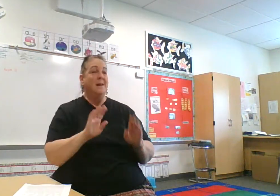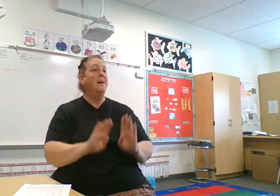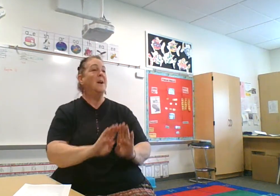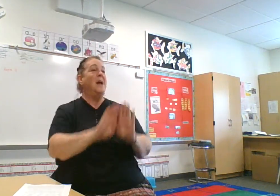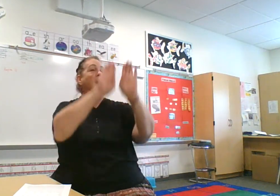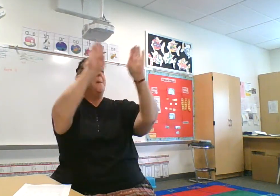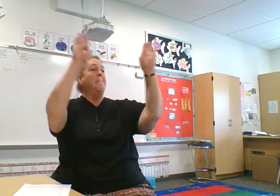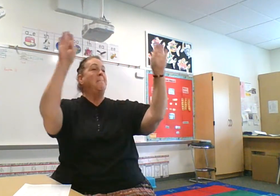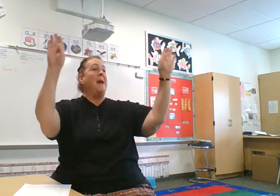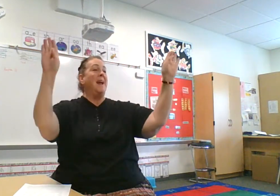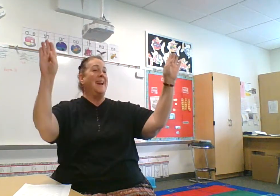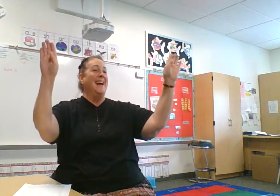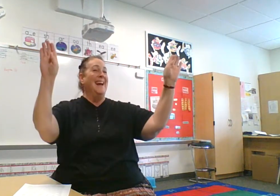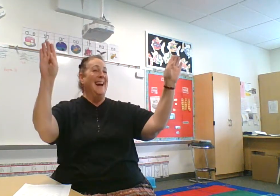Okay. Big.